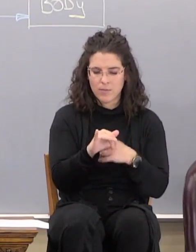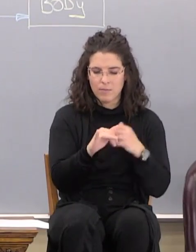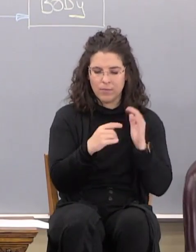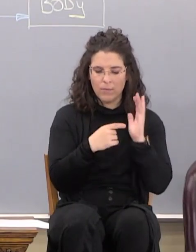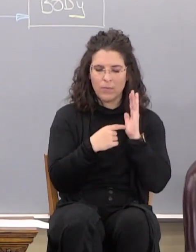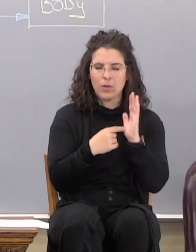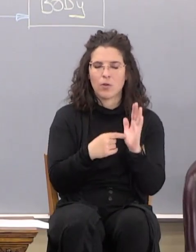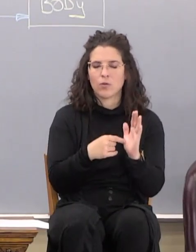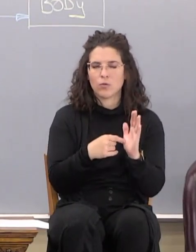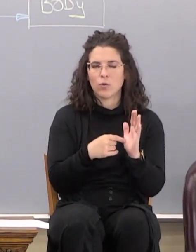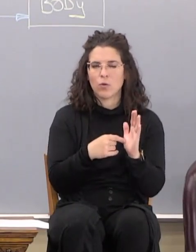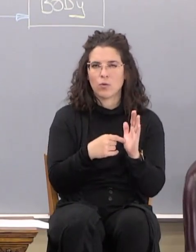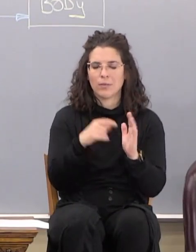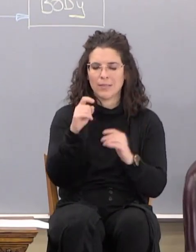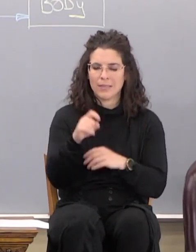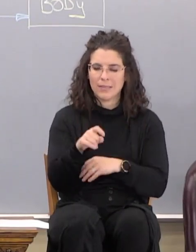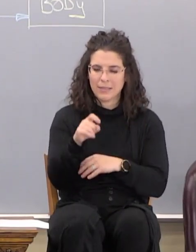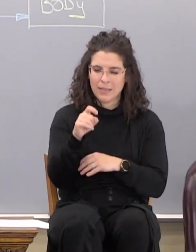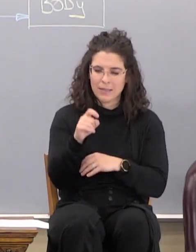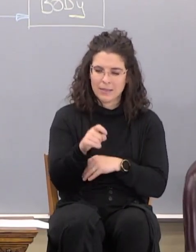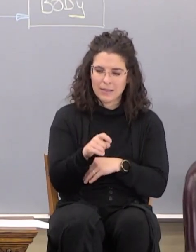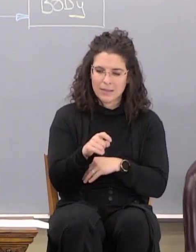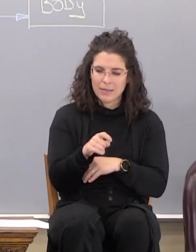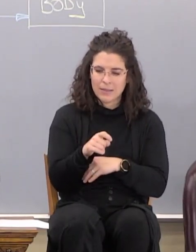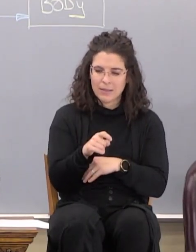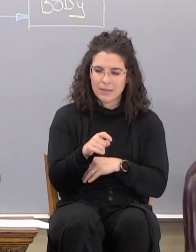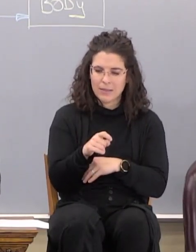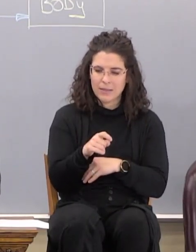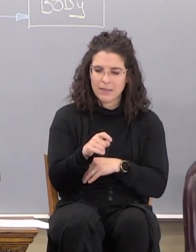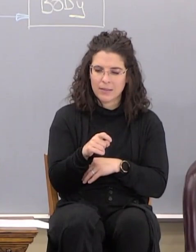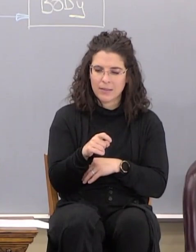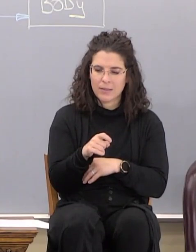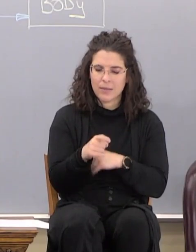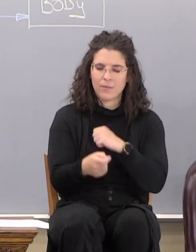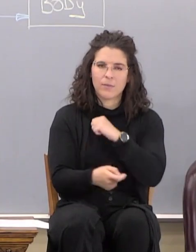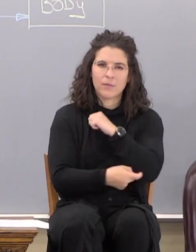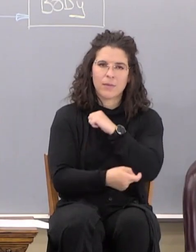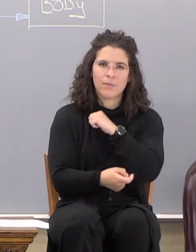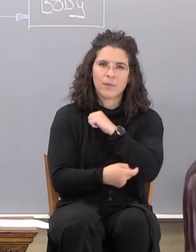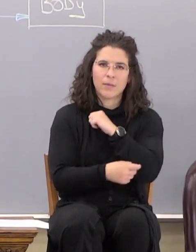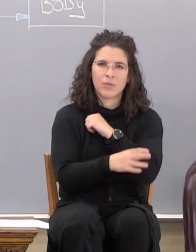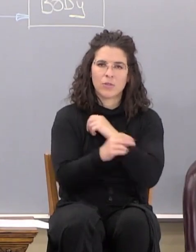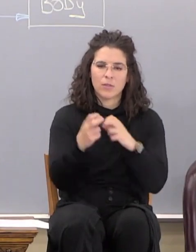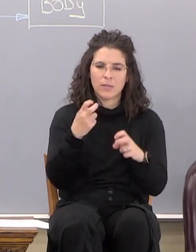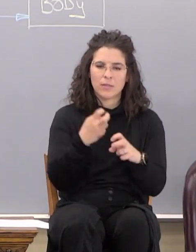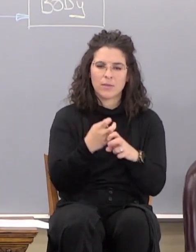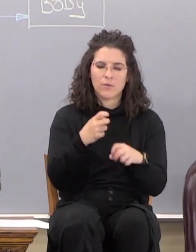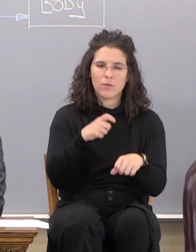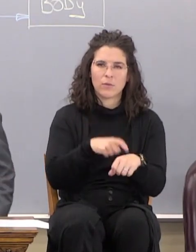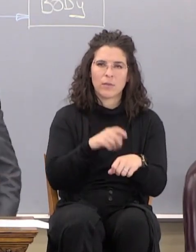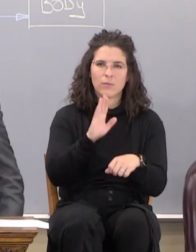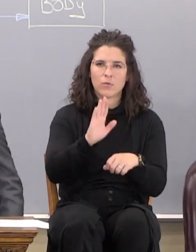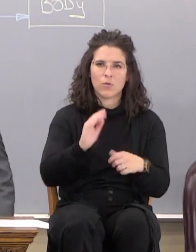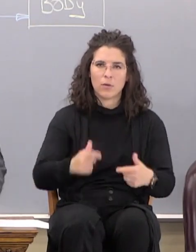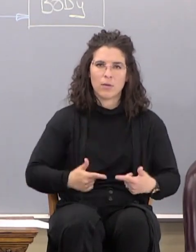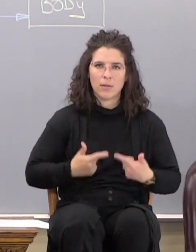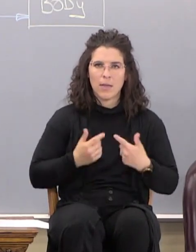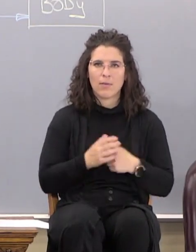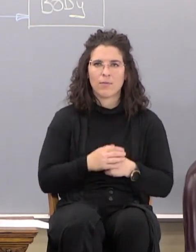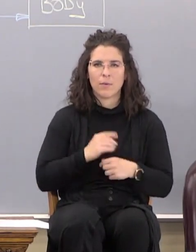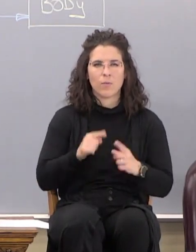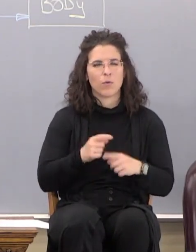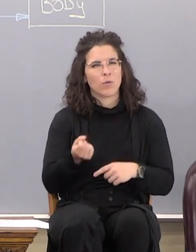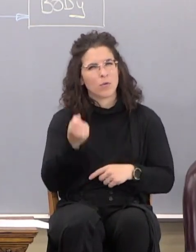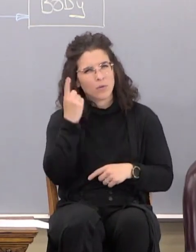demonstrates the necessity of temptations and difficulties in your life. And when you realize